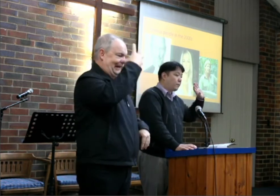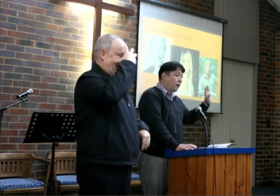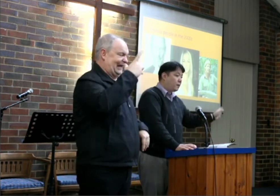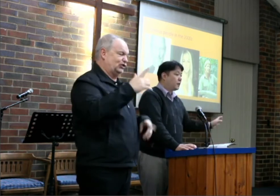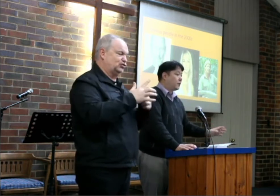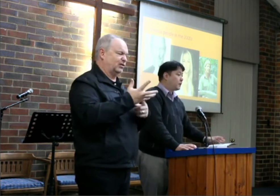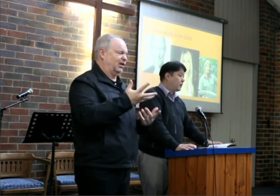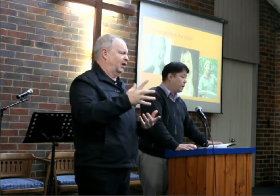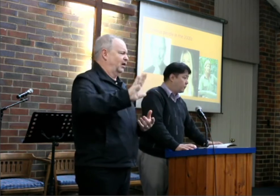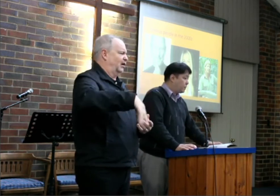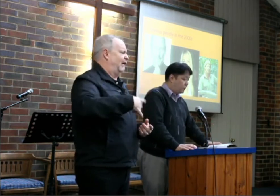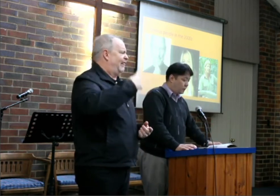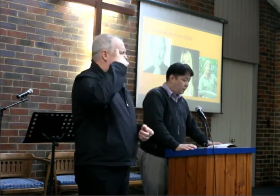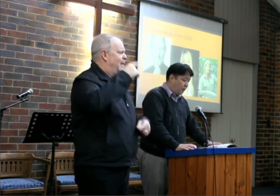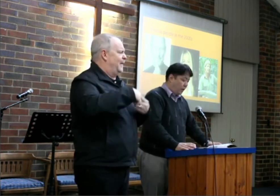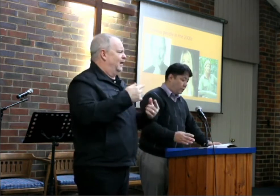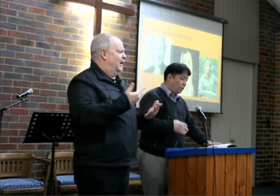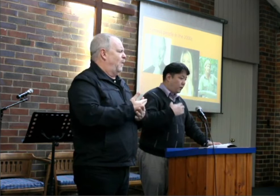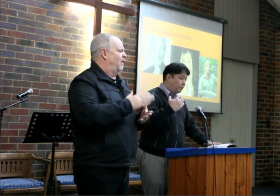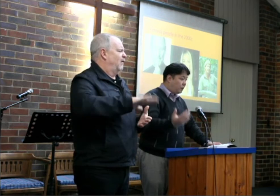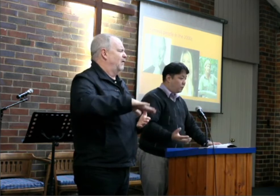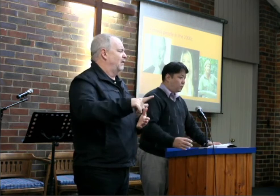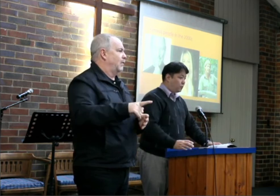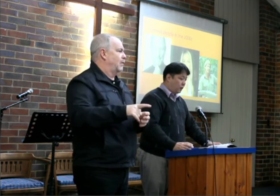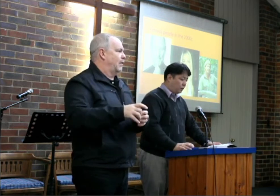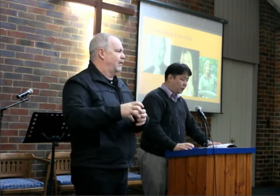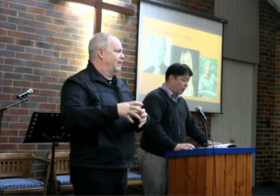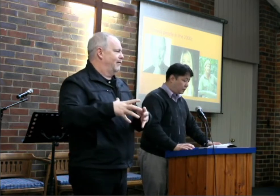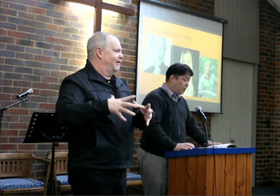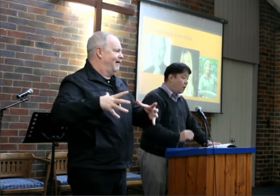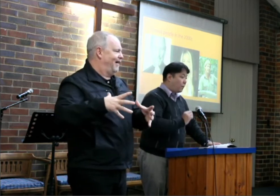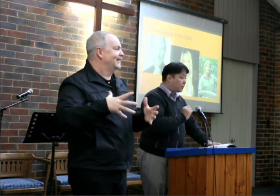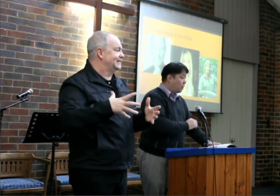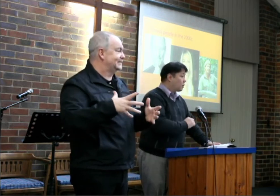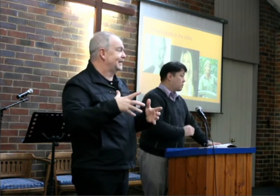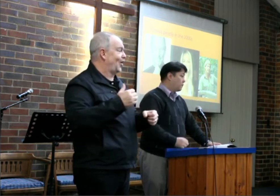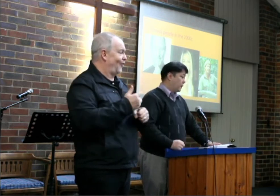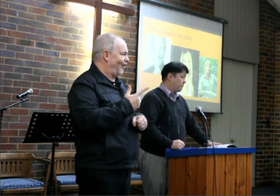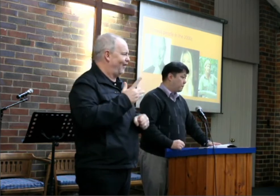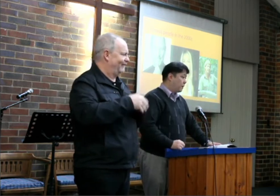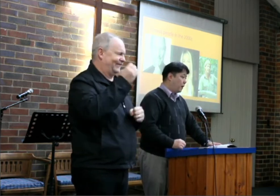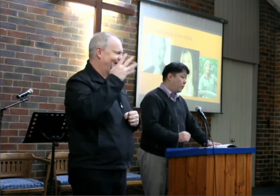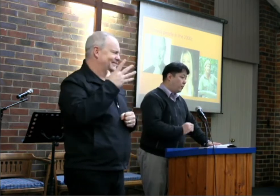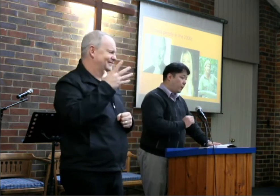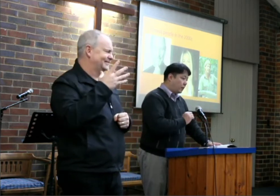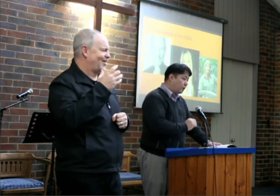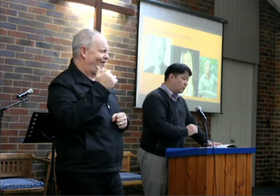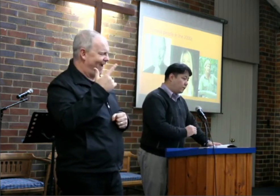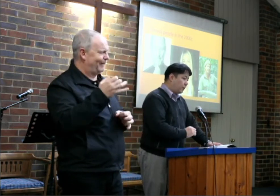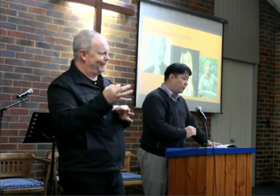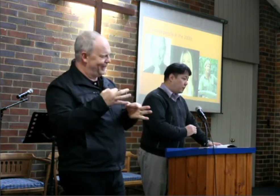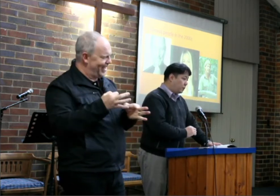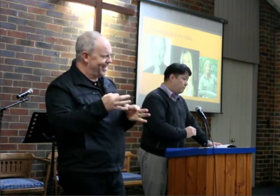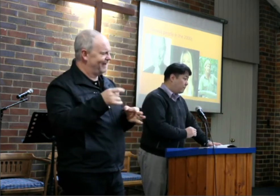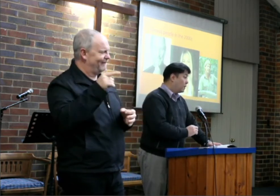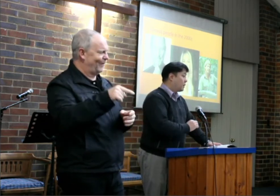of the past and didn't care for the Israelites. And so he put them to task. But God doesn't forget. And when God doesn't forget,